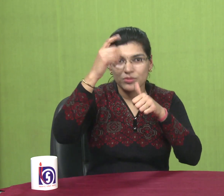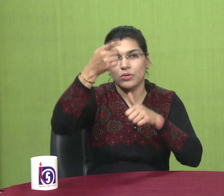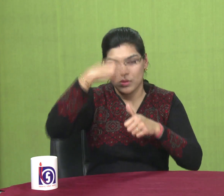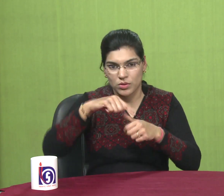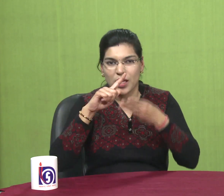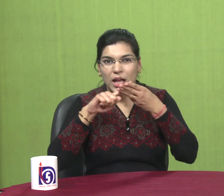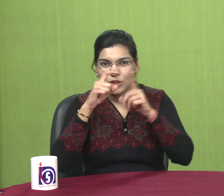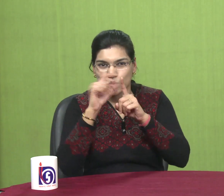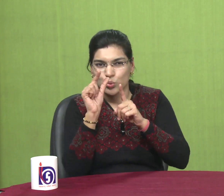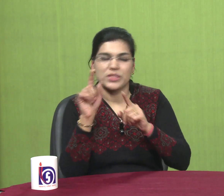Educational institutions.